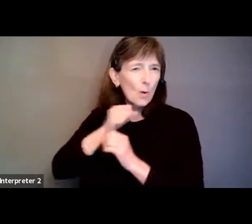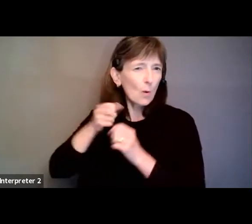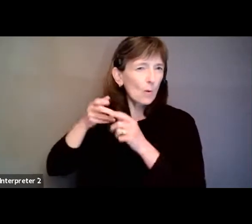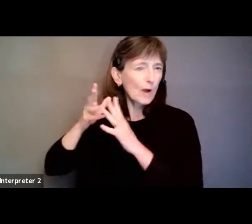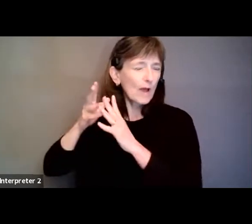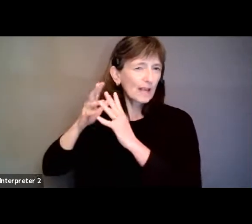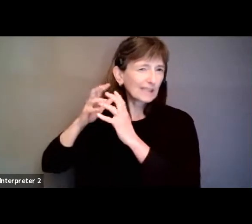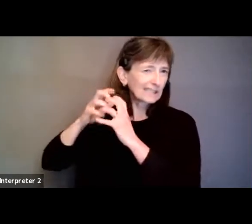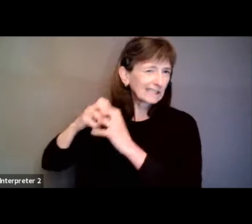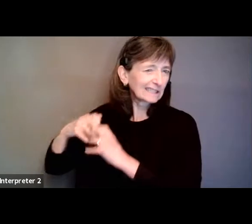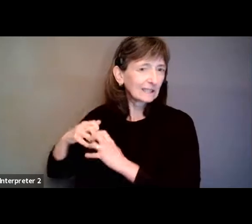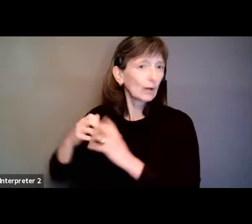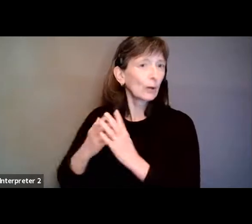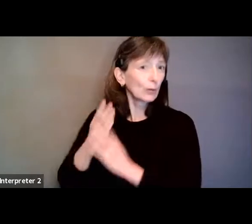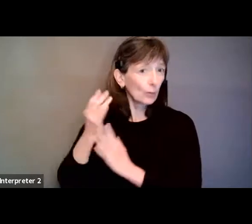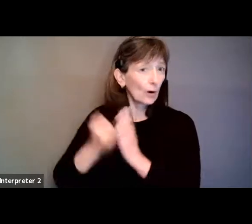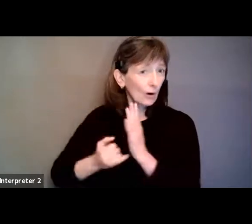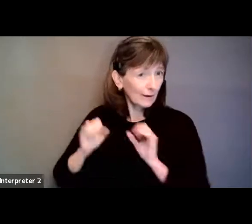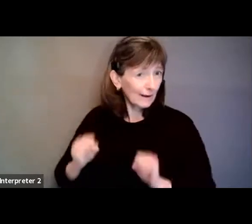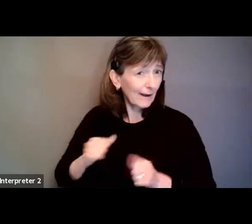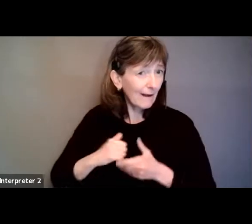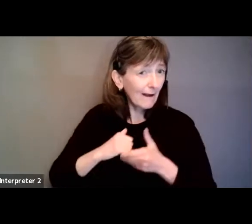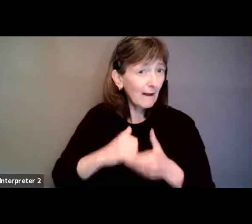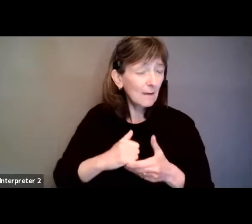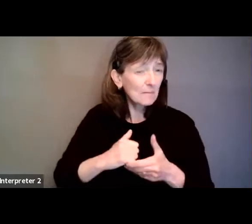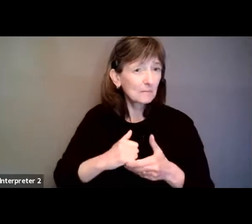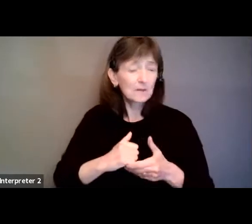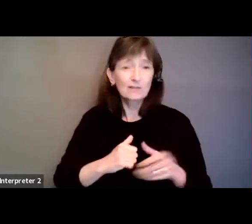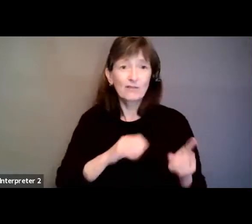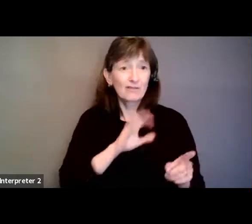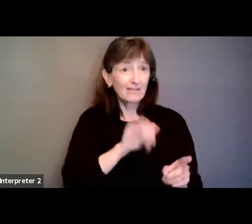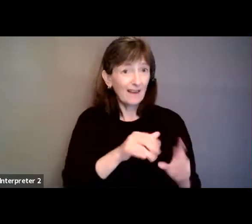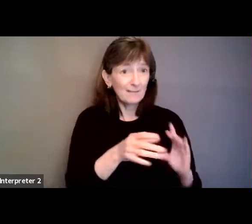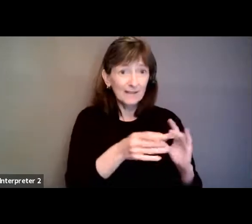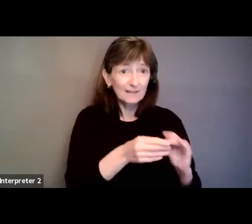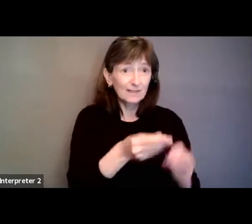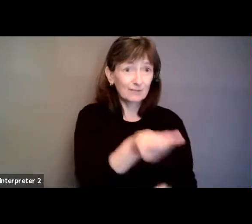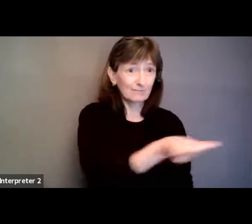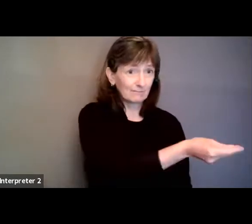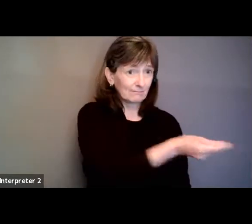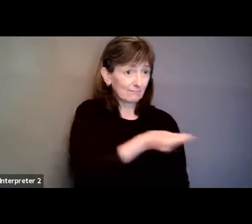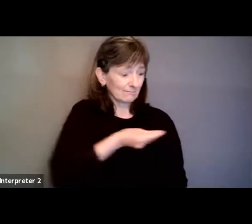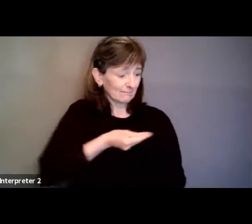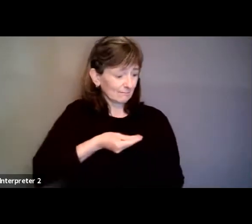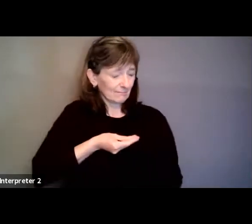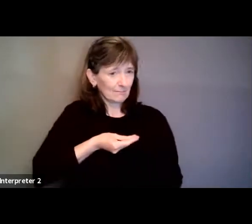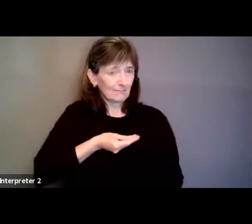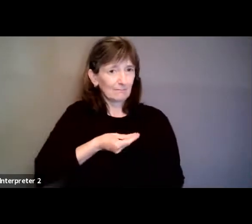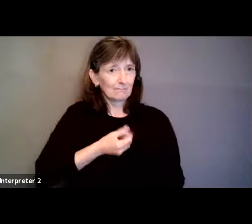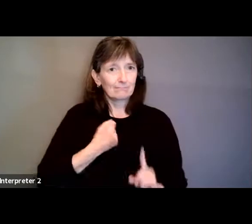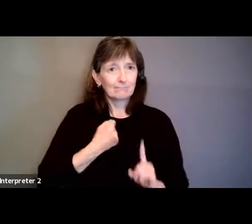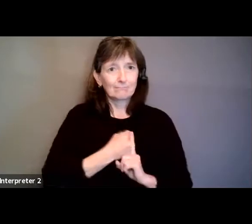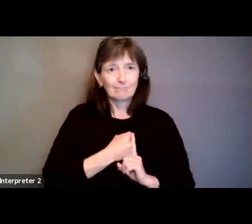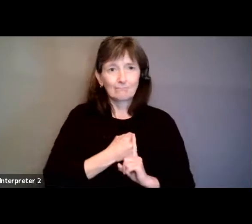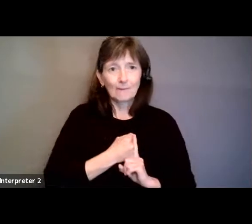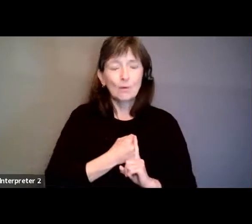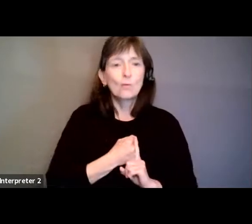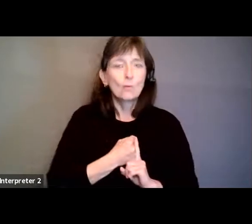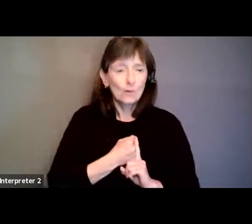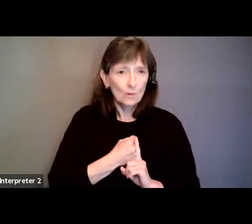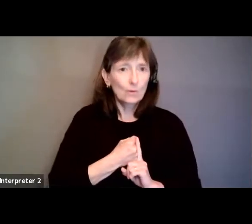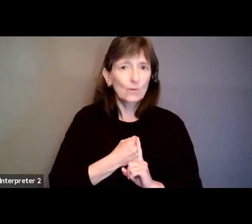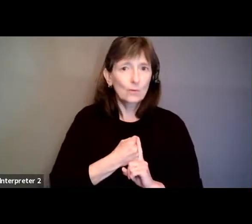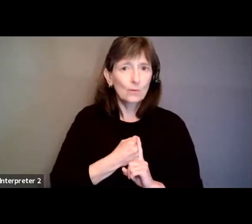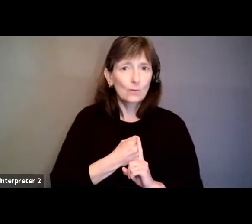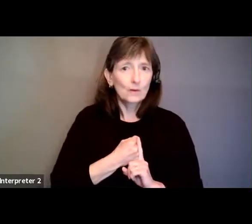believe that it had that impact on him. And I'm not gonna obviously I know about who the person